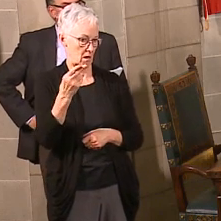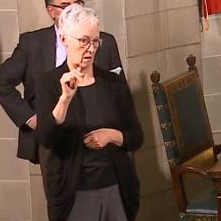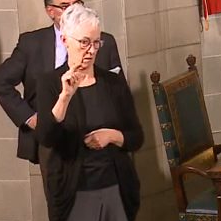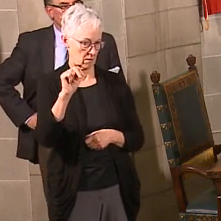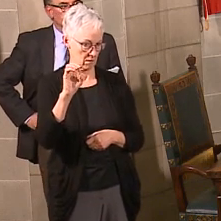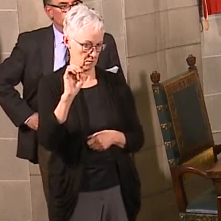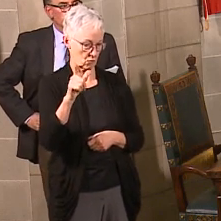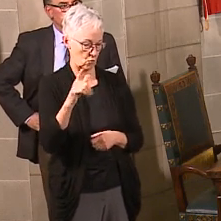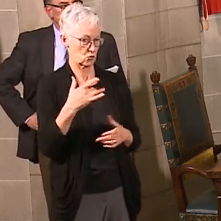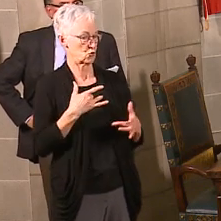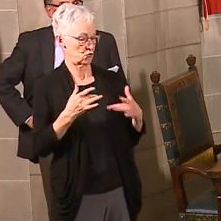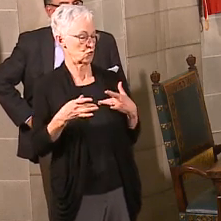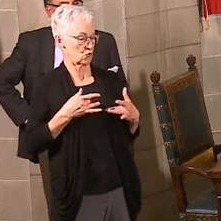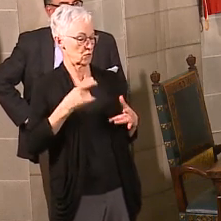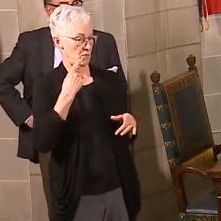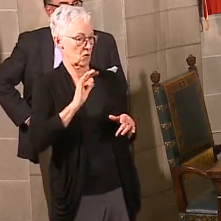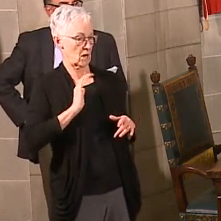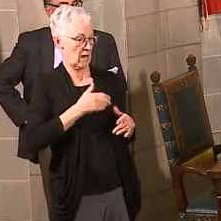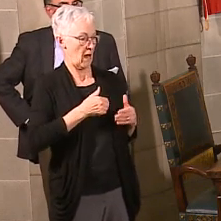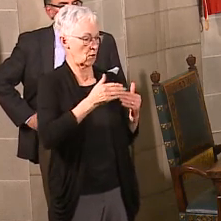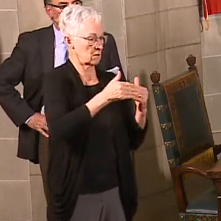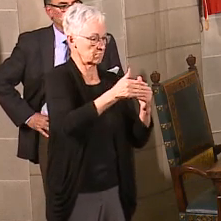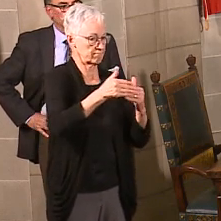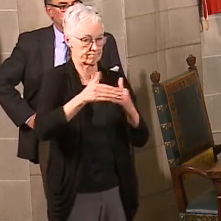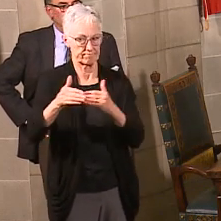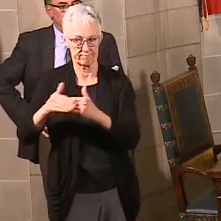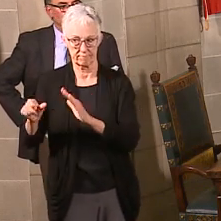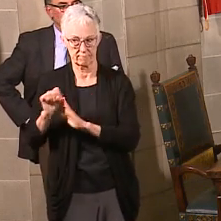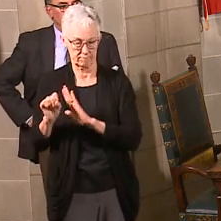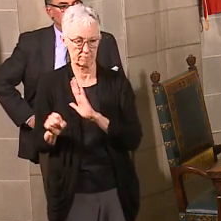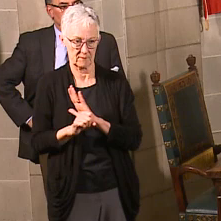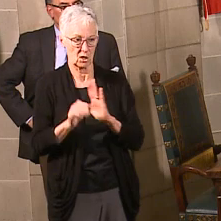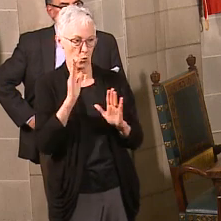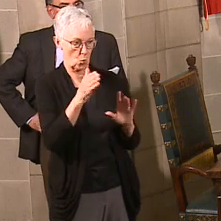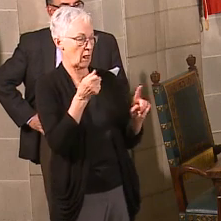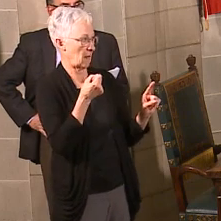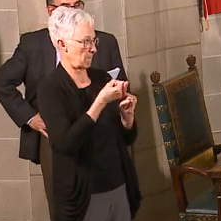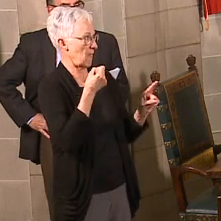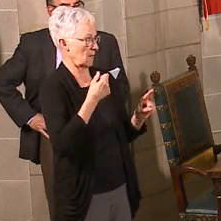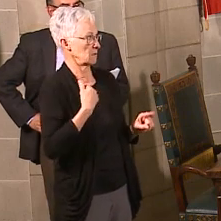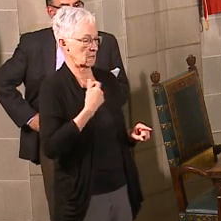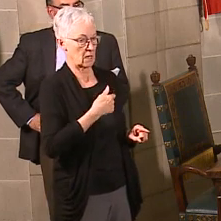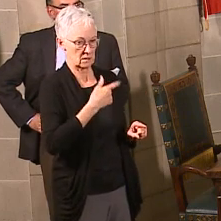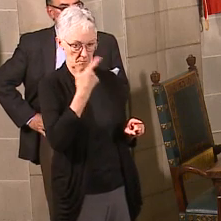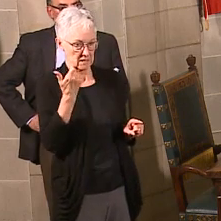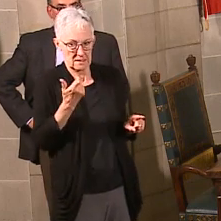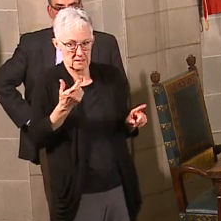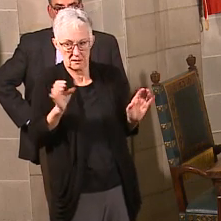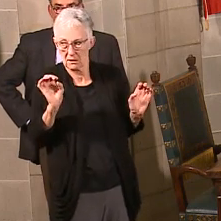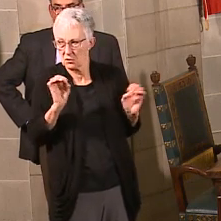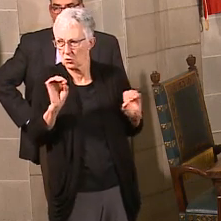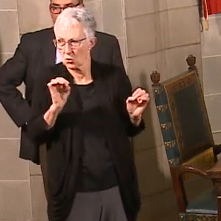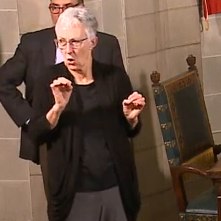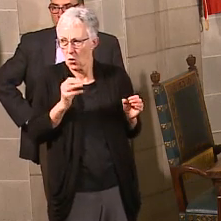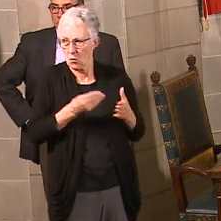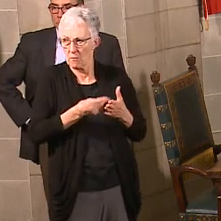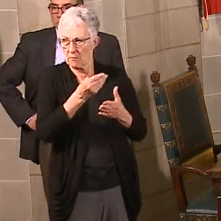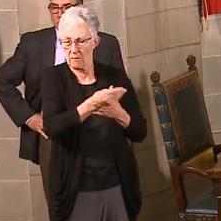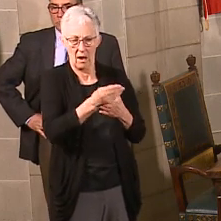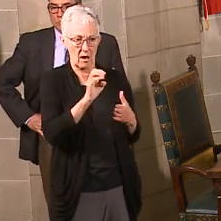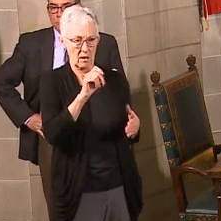for a lot of our neighboring states, maybe more so from us directly, but certainly it's going to impact us with regard to ethanol.